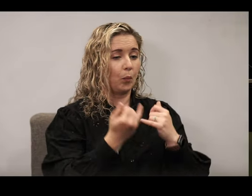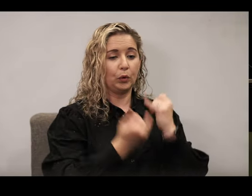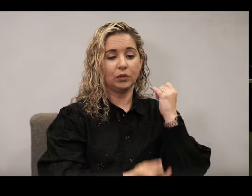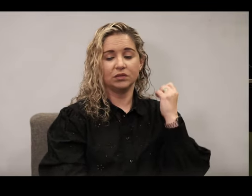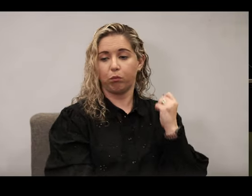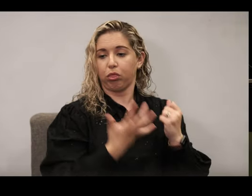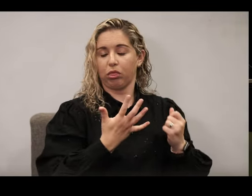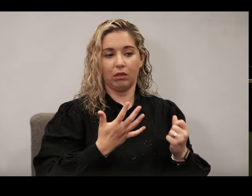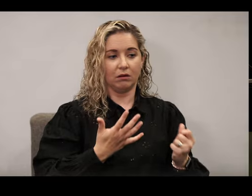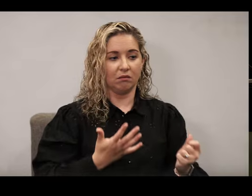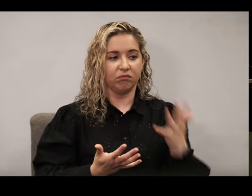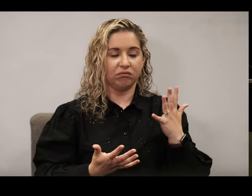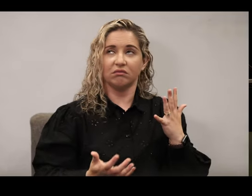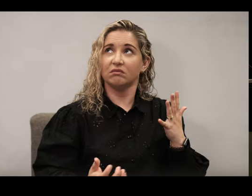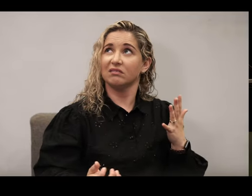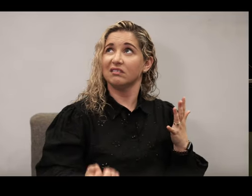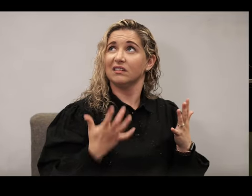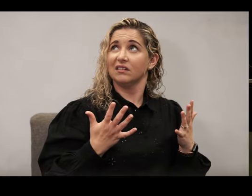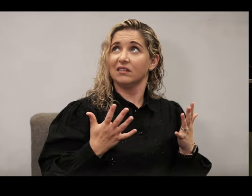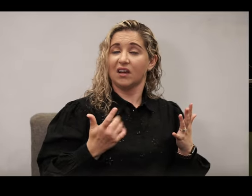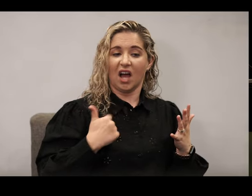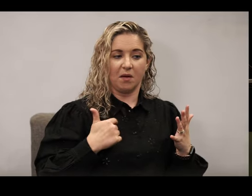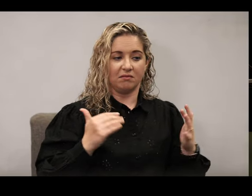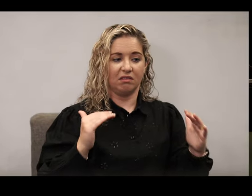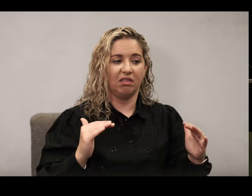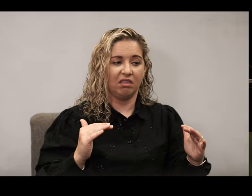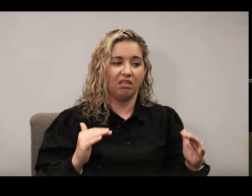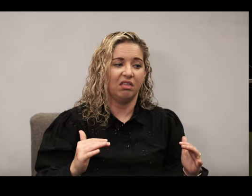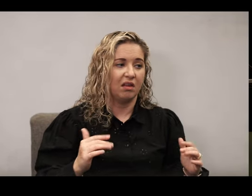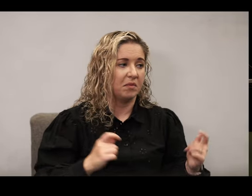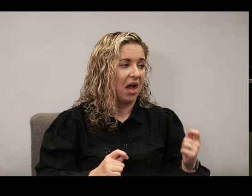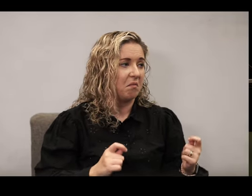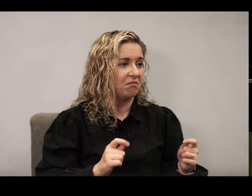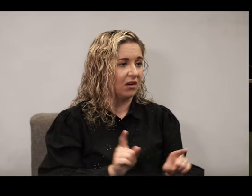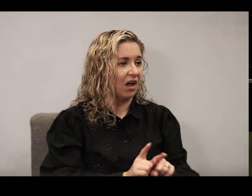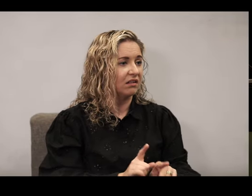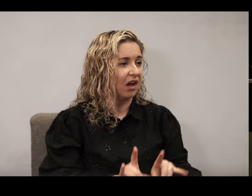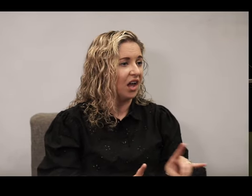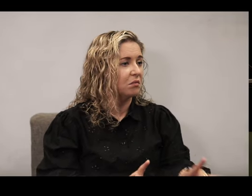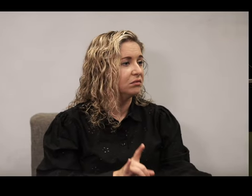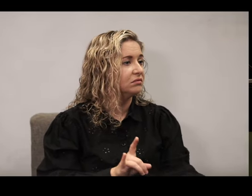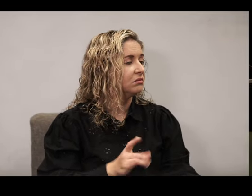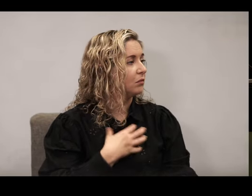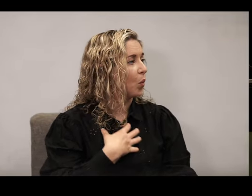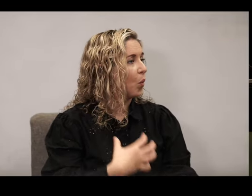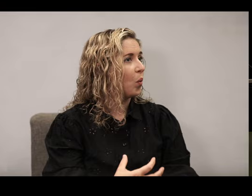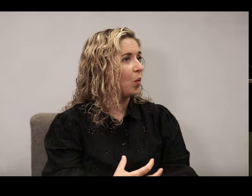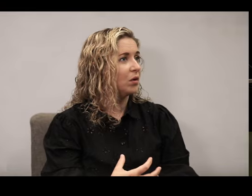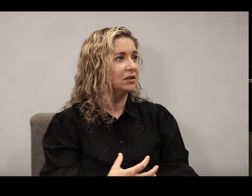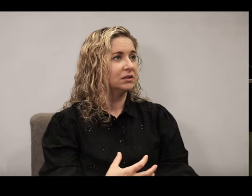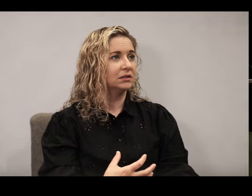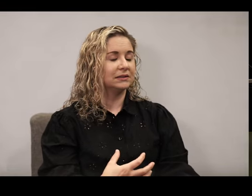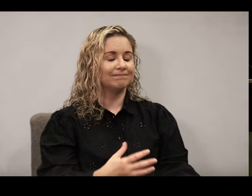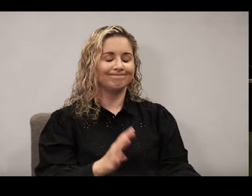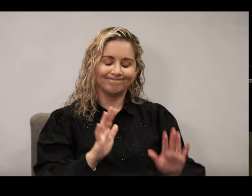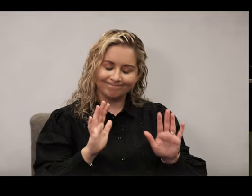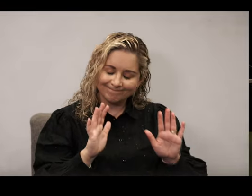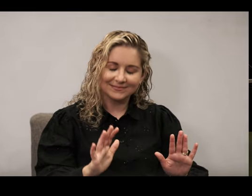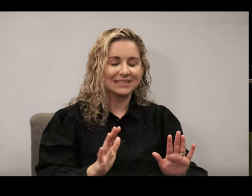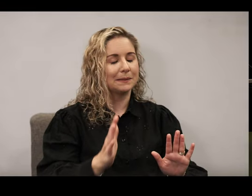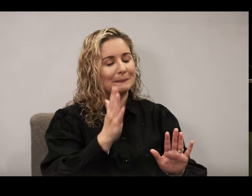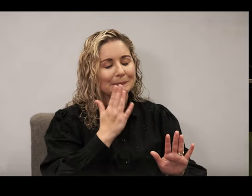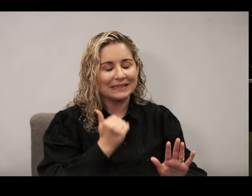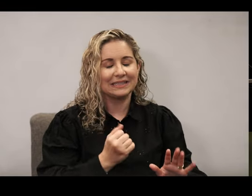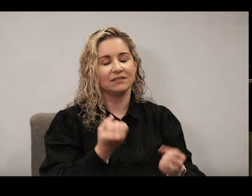made in the image of God. We're being like an animal, like a brute beast. Can I encourage you to let this be one more thing that deters you